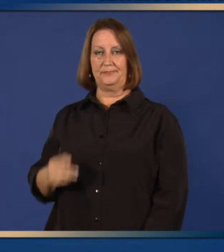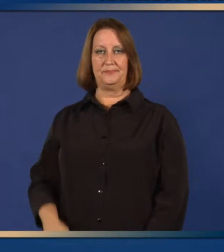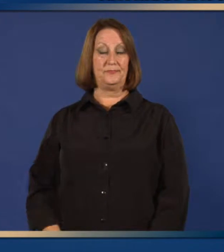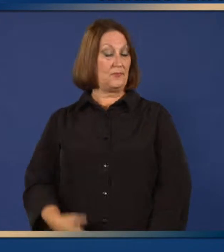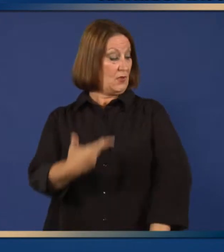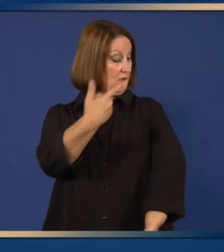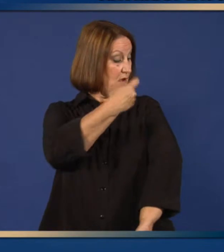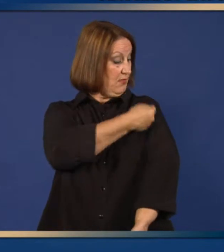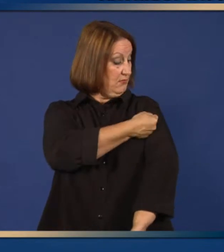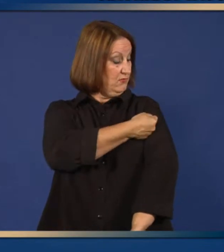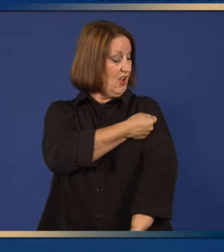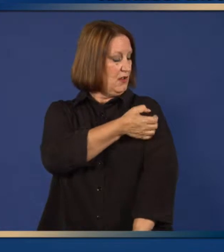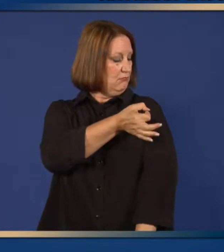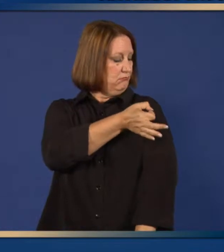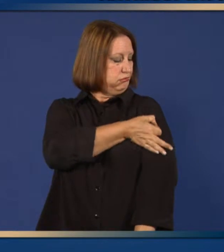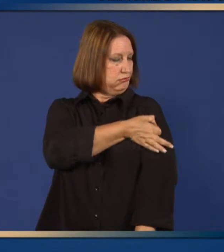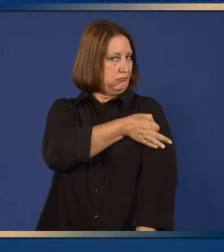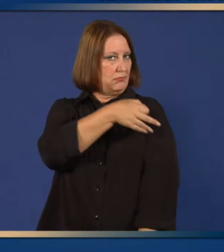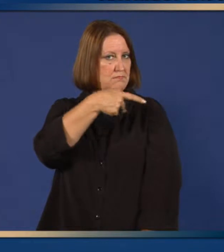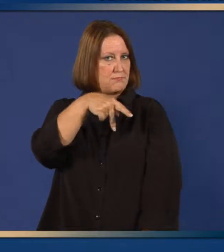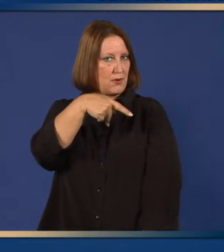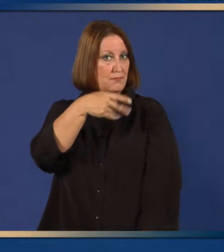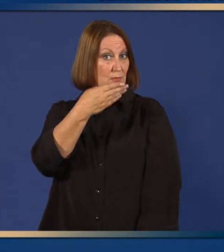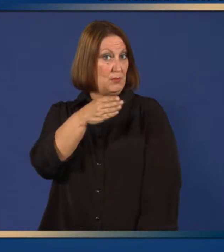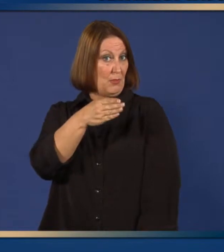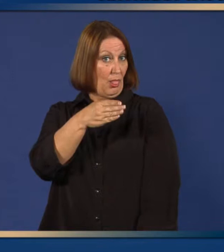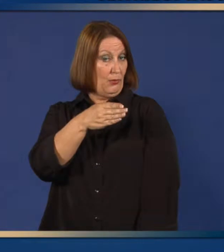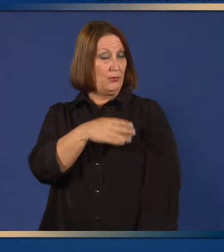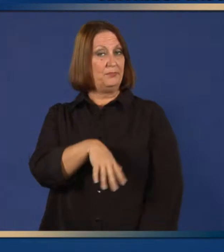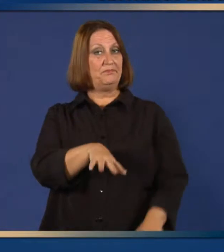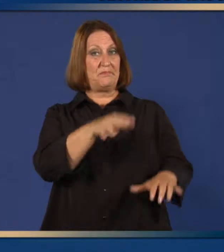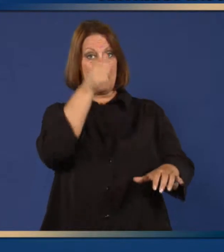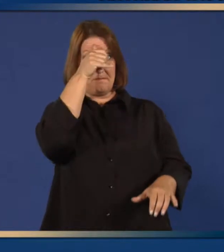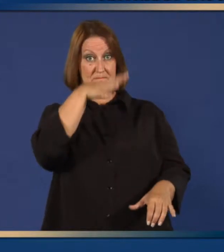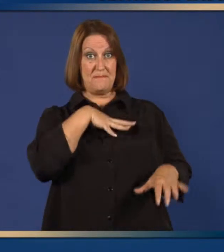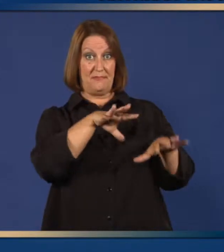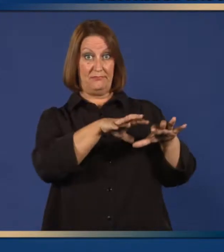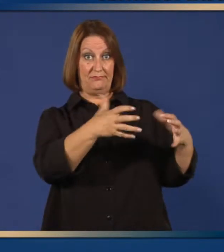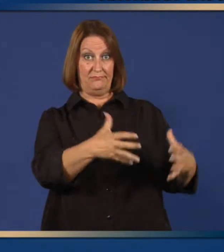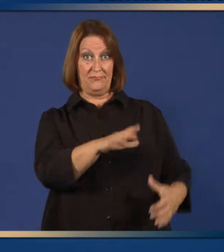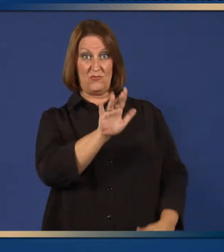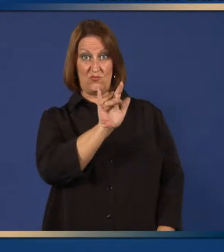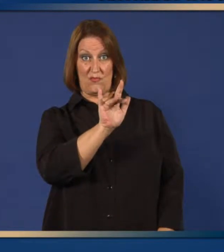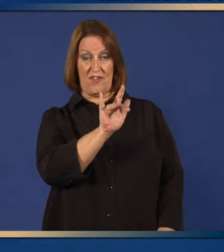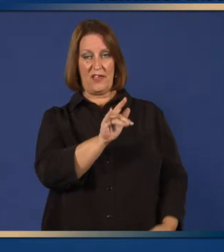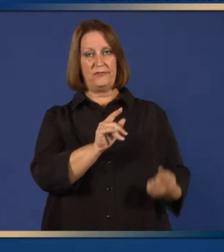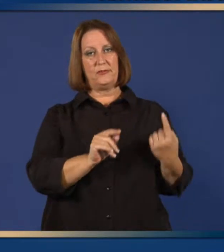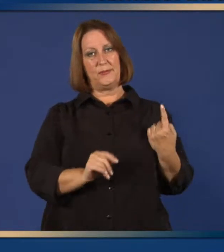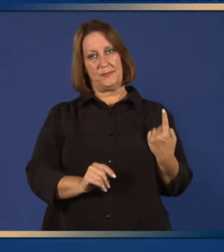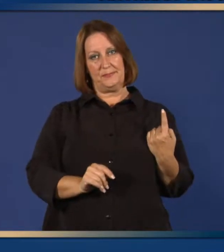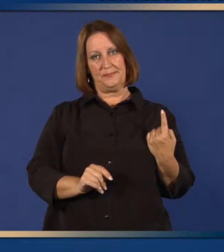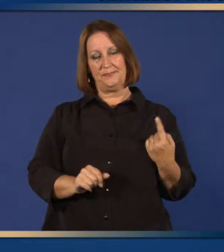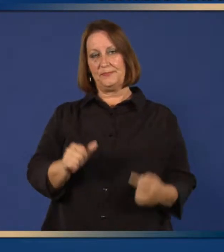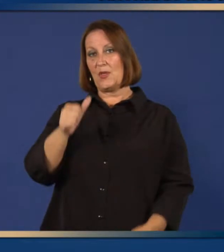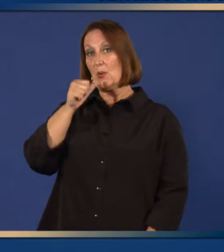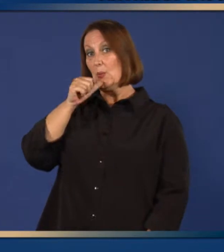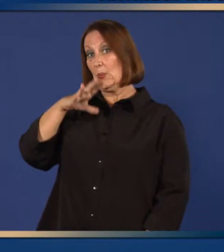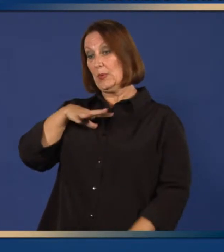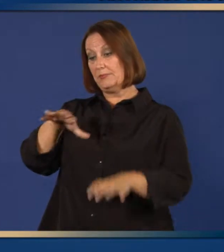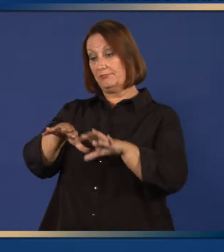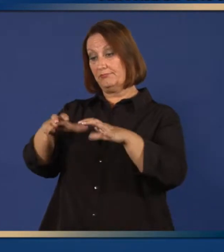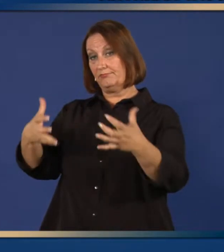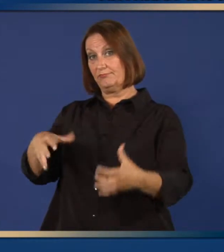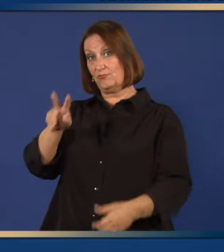bruise, about 1 out of 25 men, and 1 out of 22